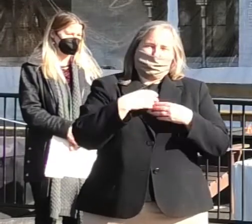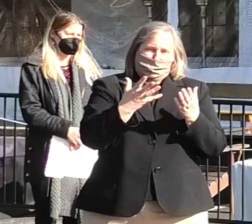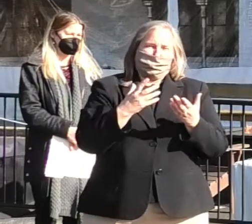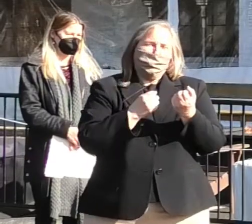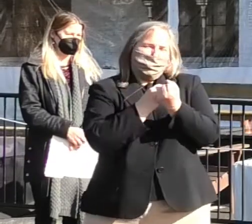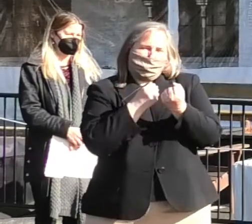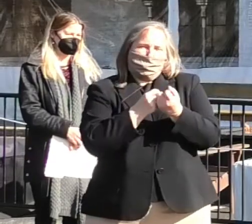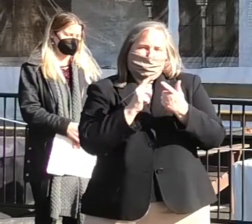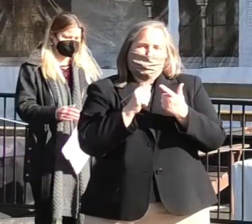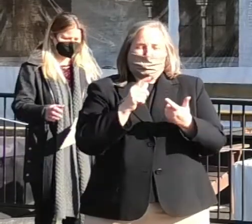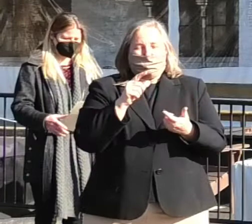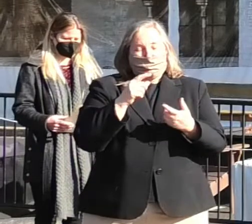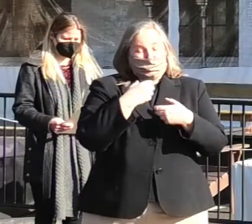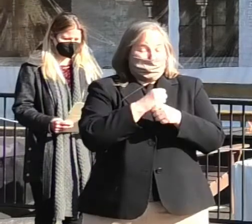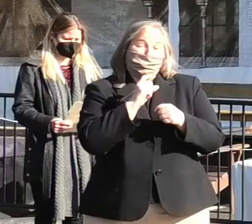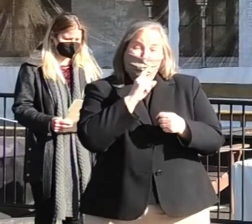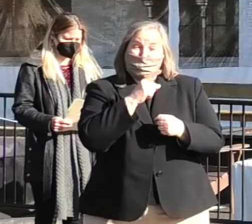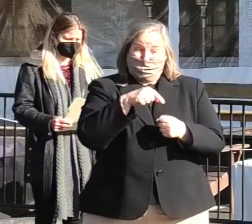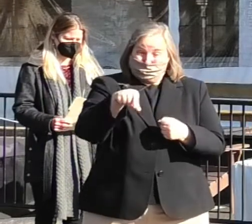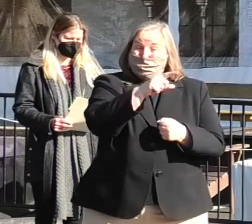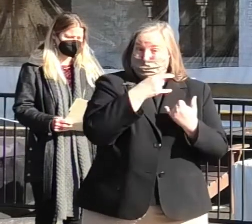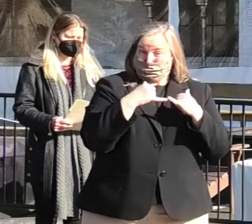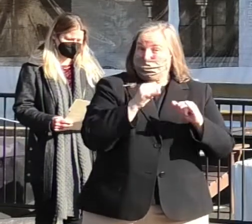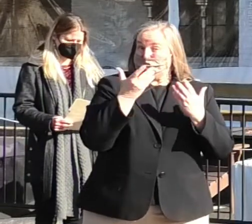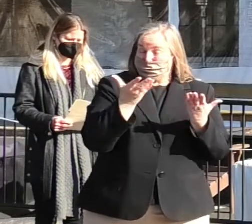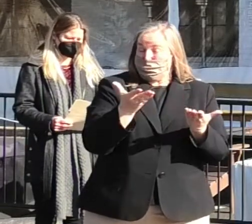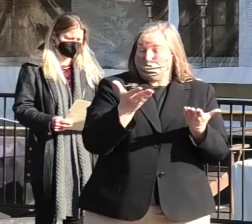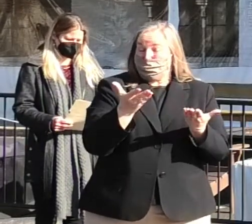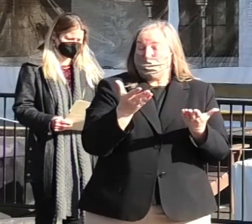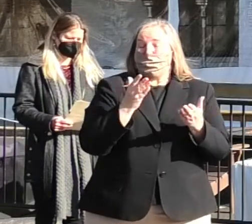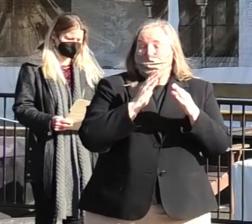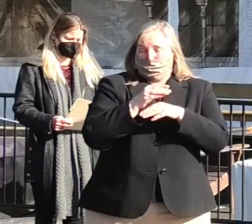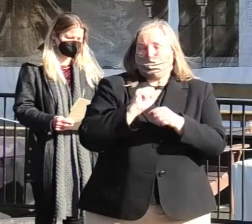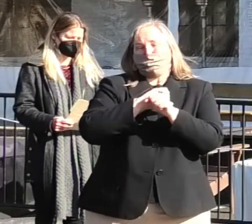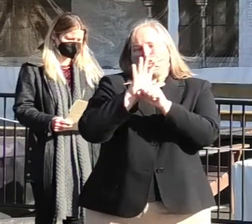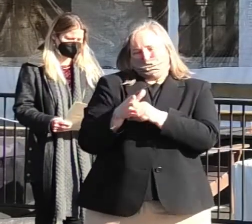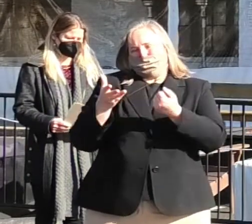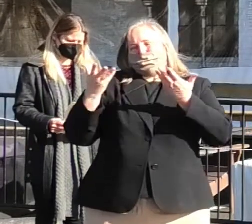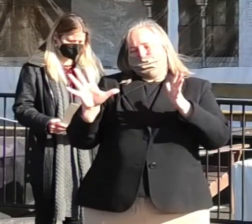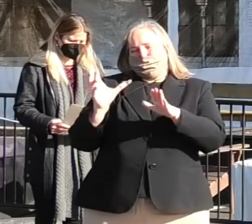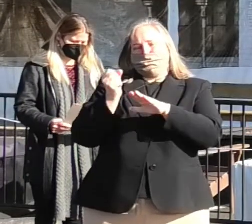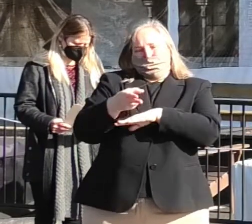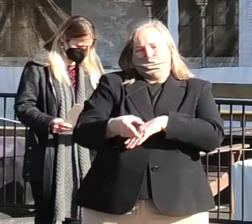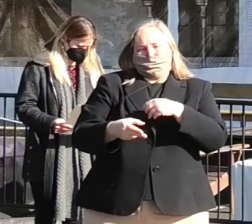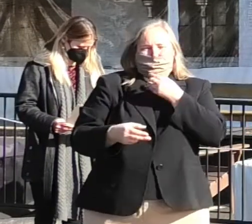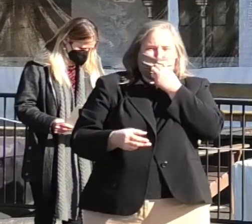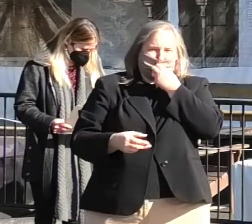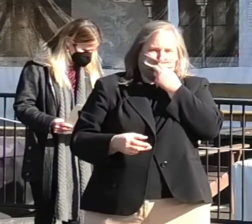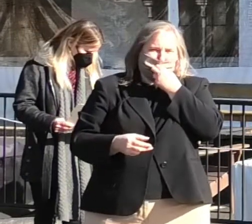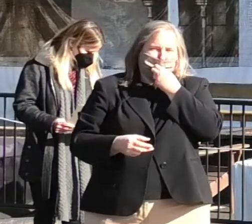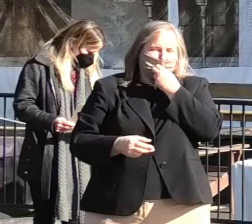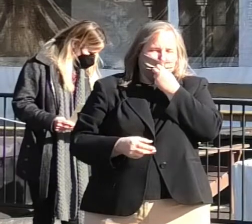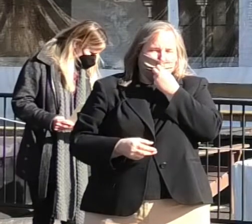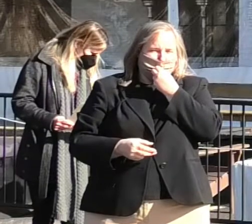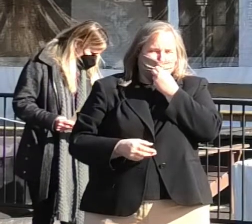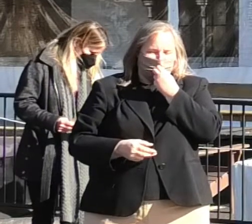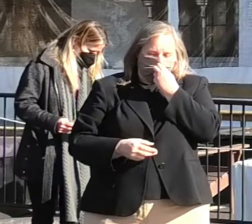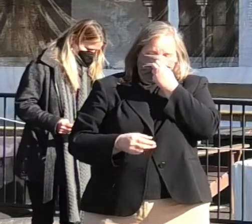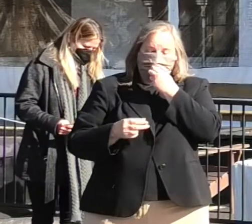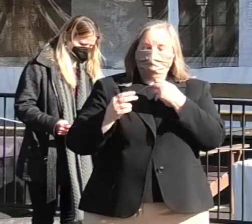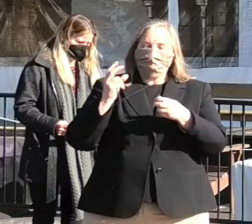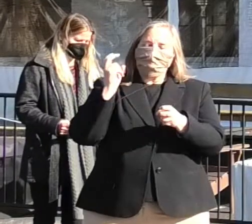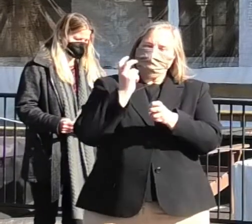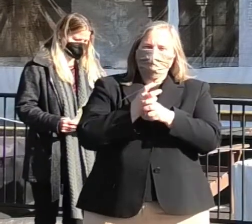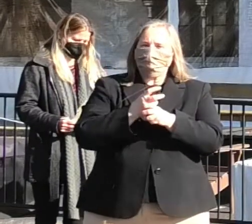to ensure that they're still here when COVID-19 is finally beaten. It's hard to believe that it was